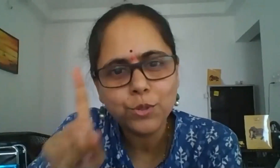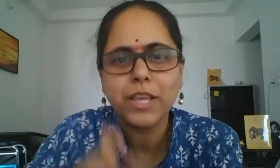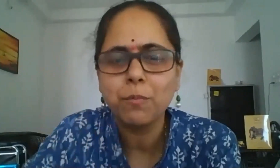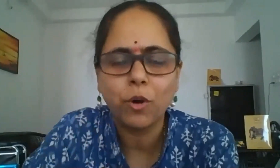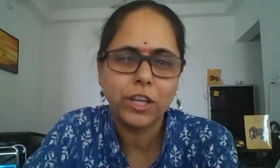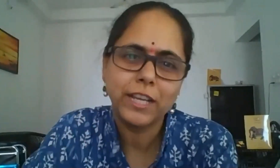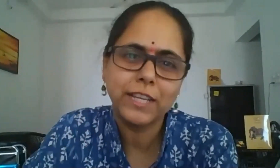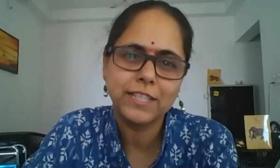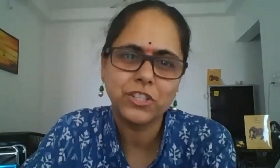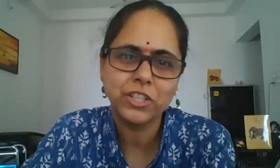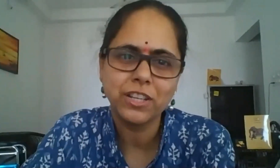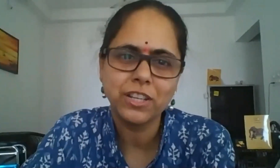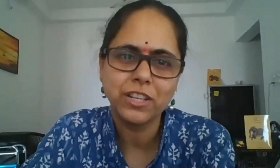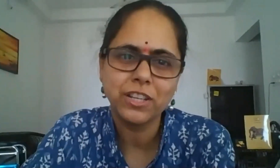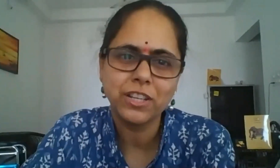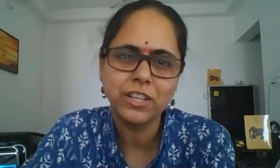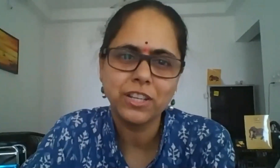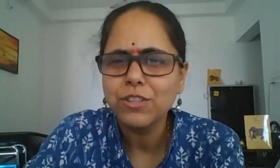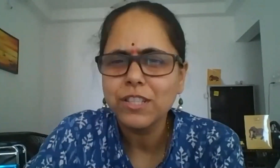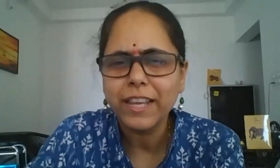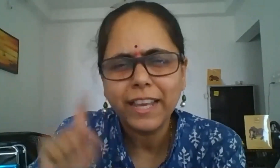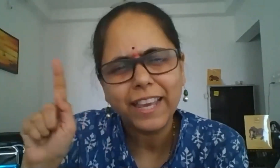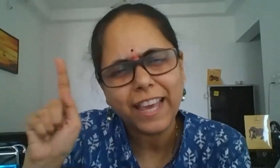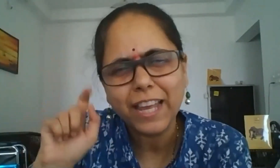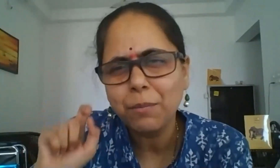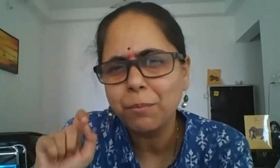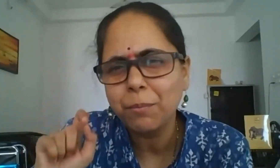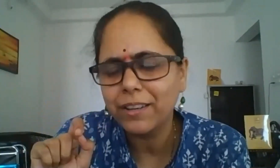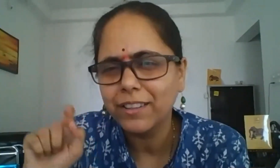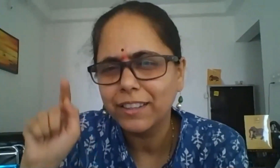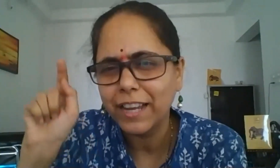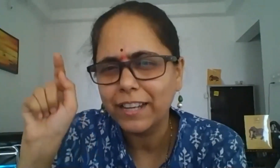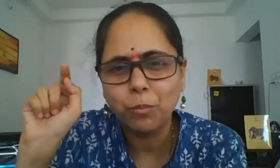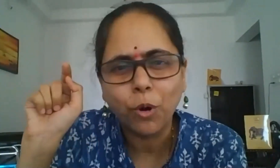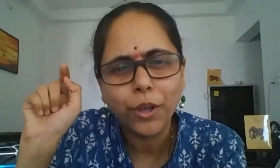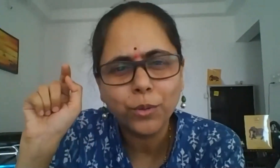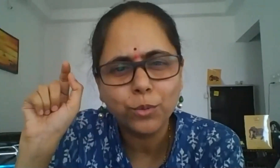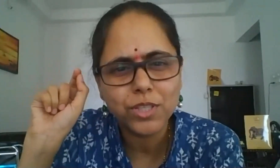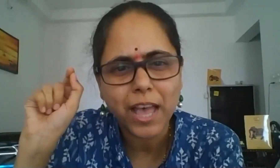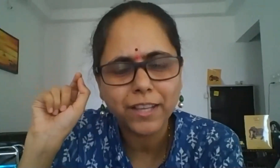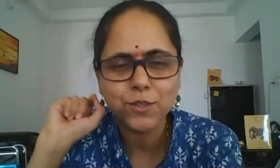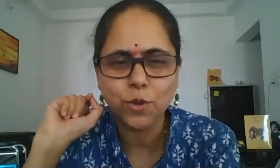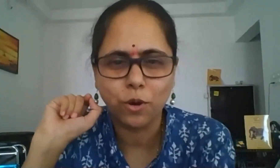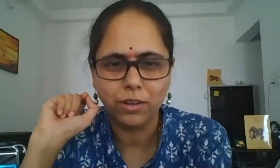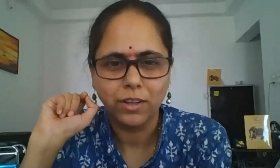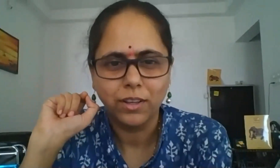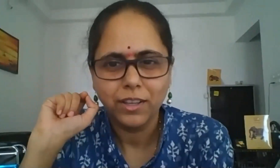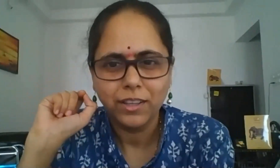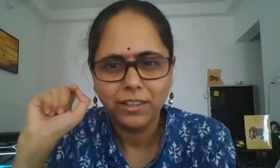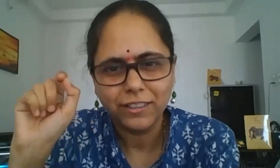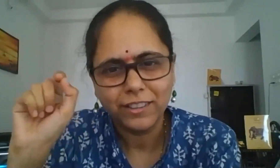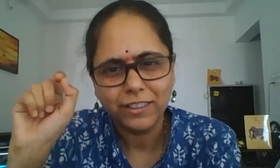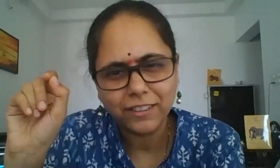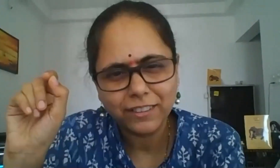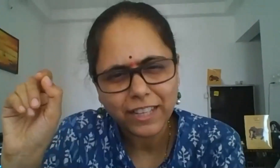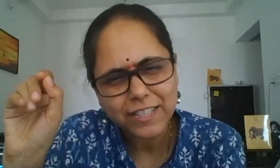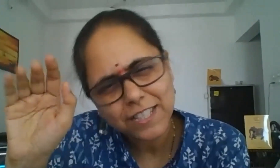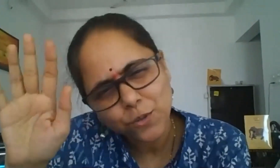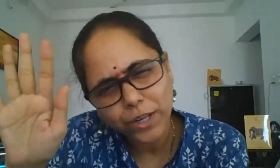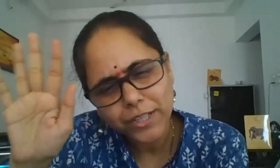same organization and I was like, hey, can I meet that boy who sang song? Can I just go and say